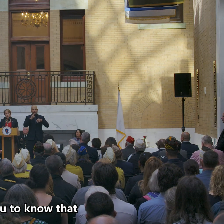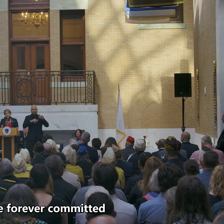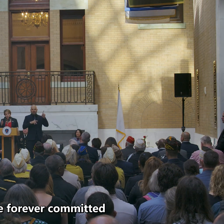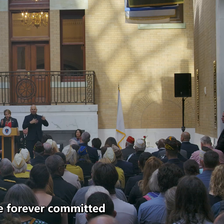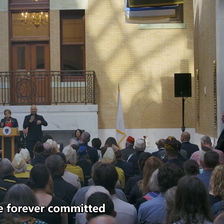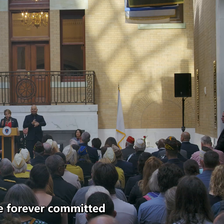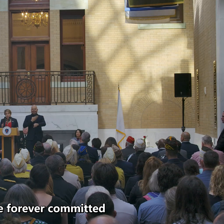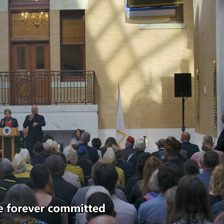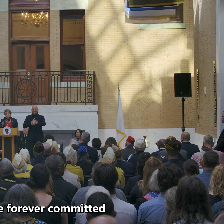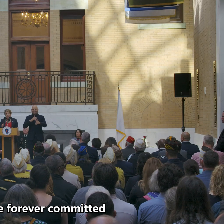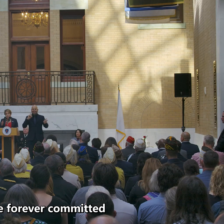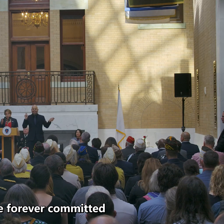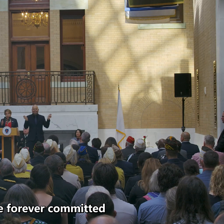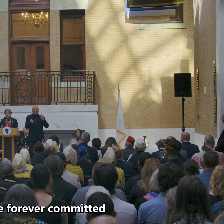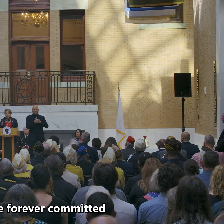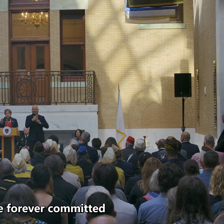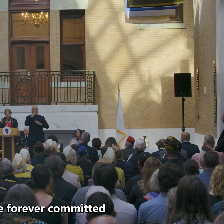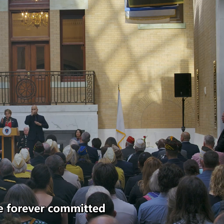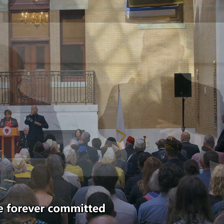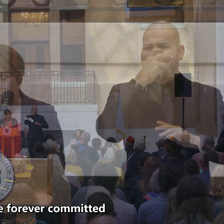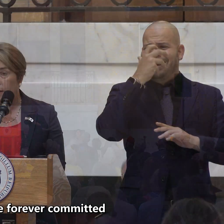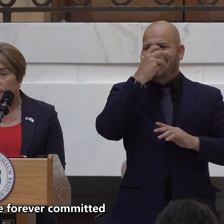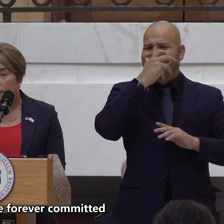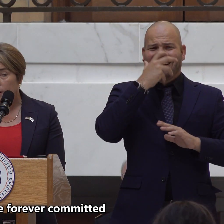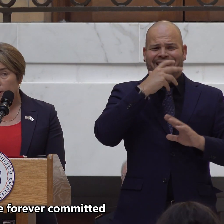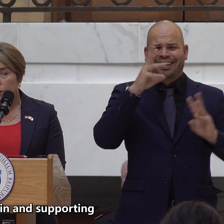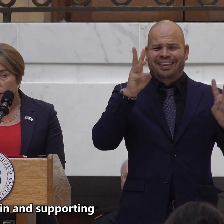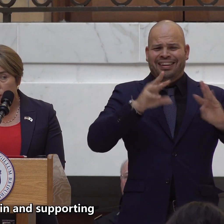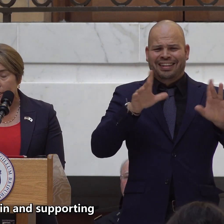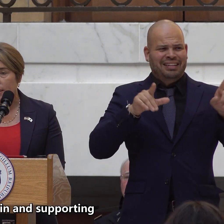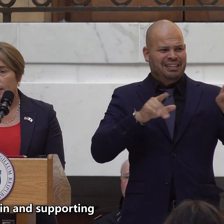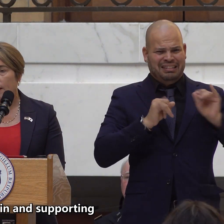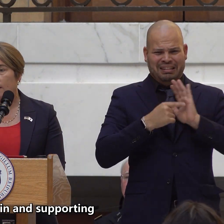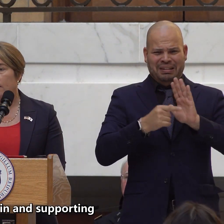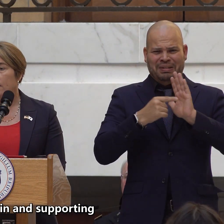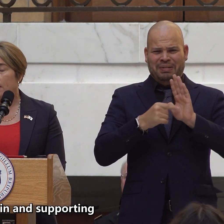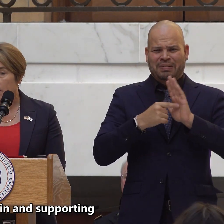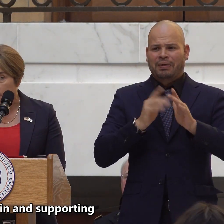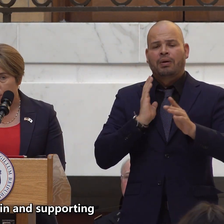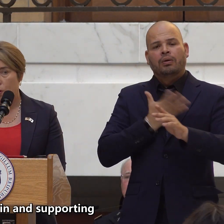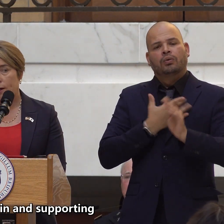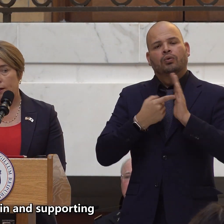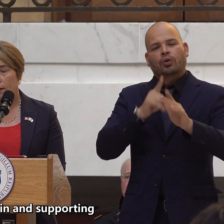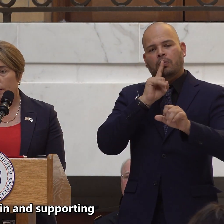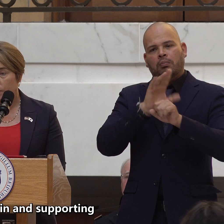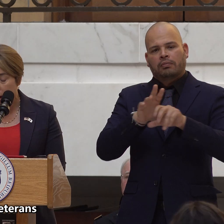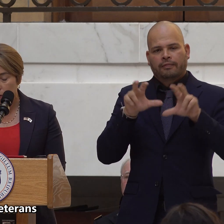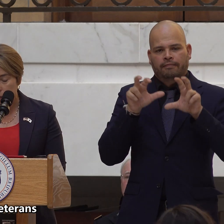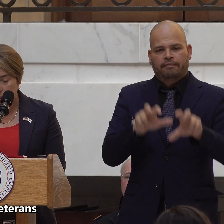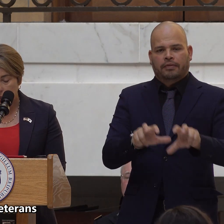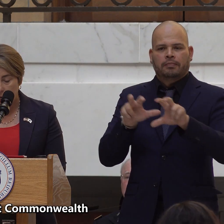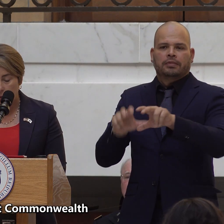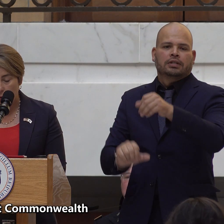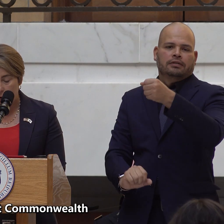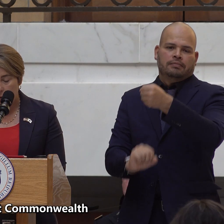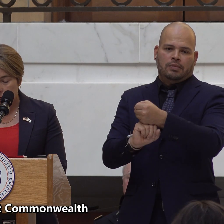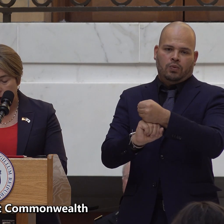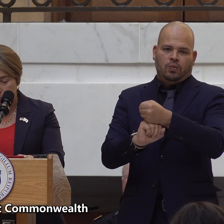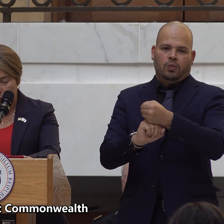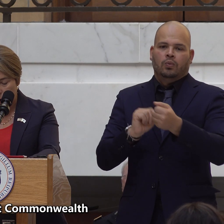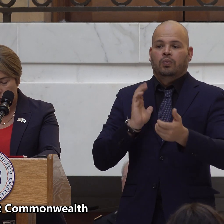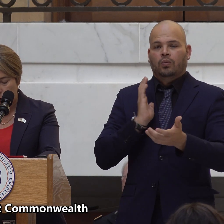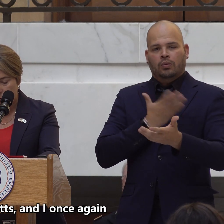that because we are forever committed to investing in and supporting veterans in the